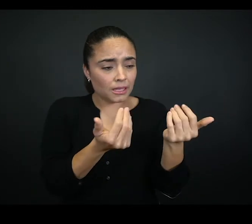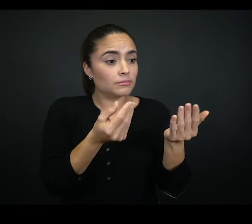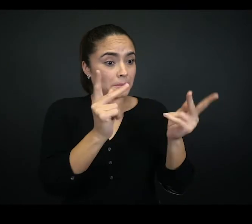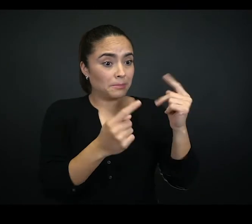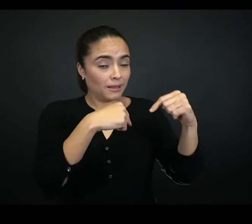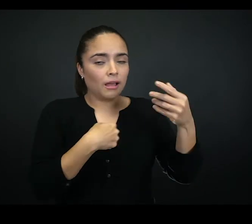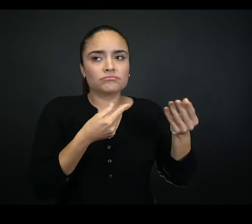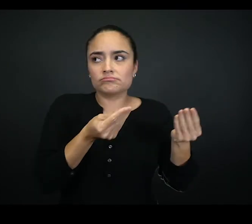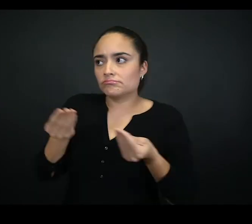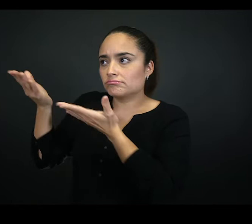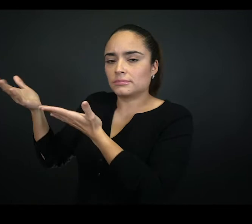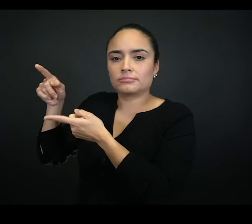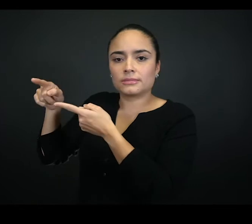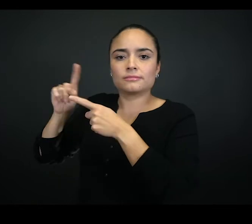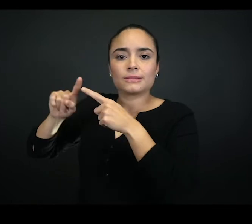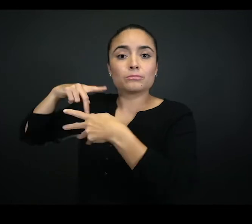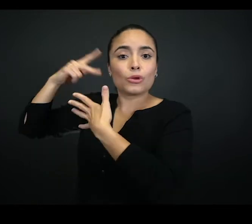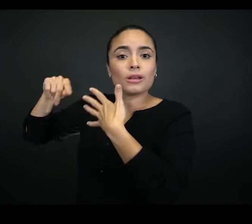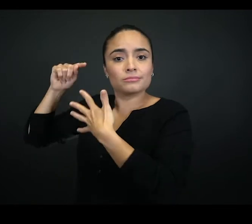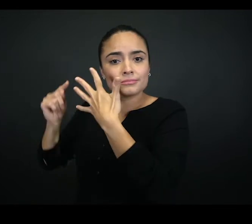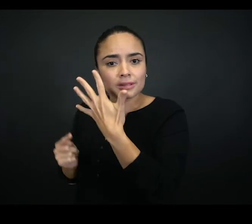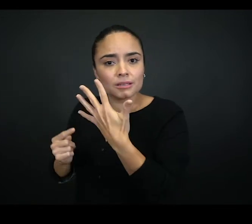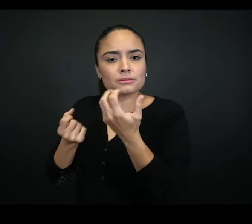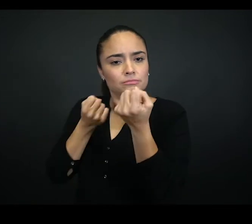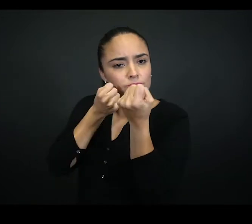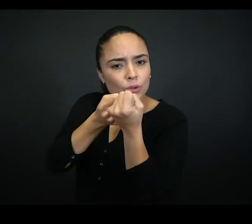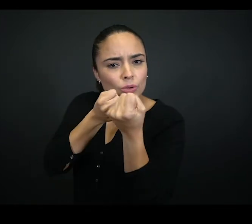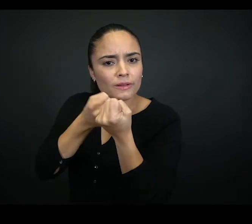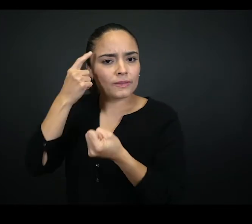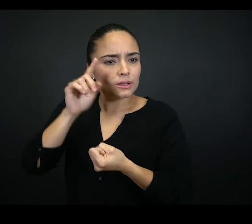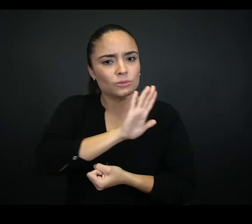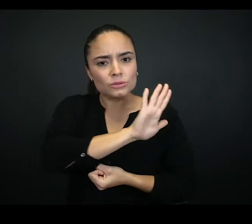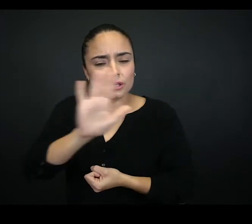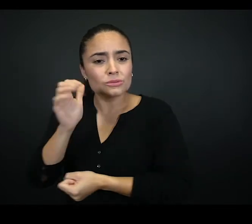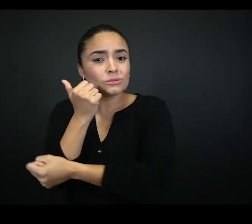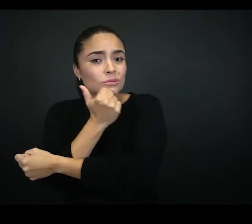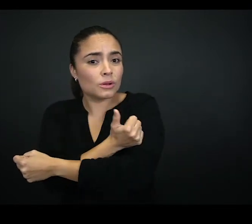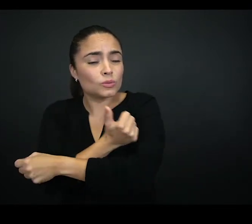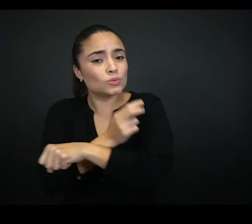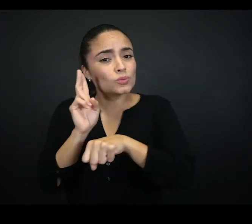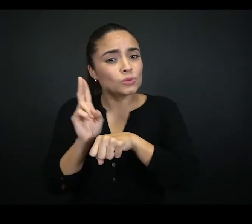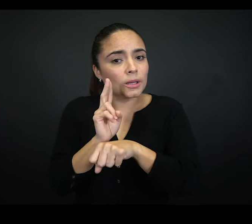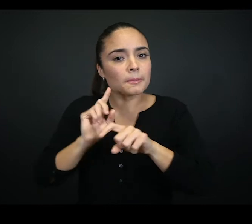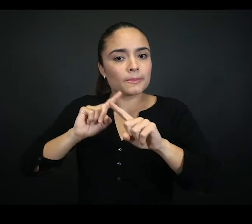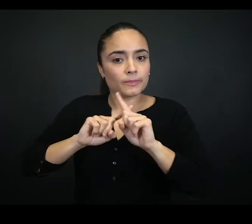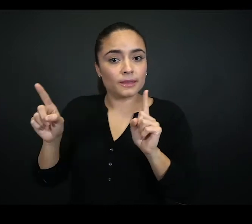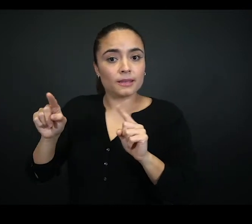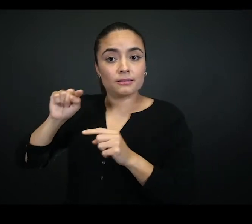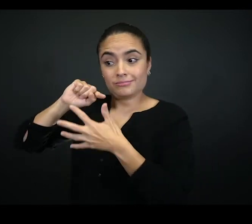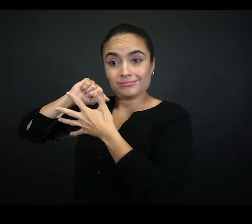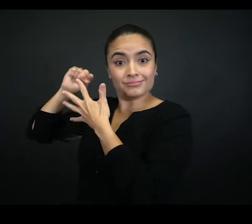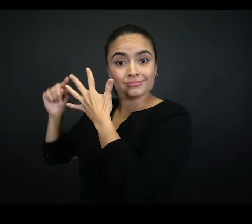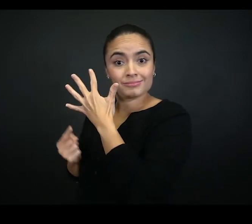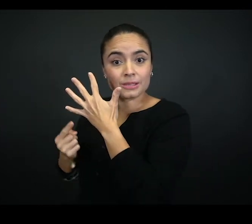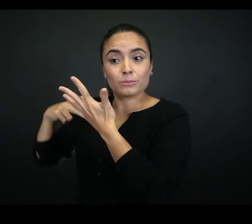services, not the people working there. It's got to be about the people who need that support. You'll hear fans. That's